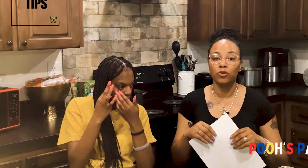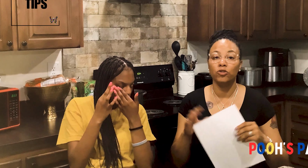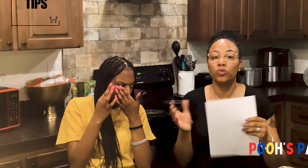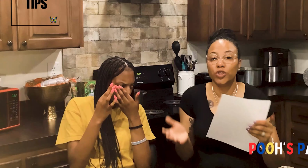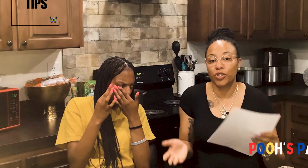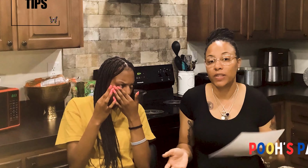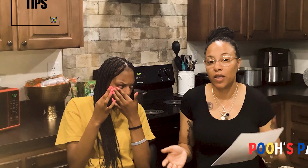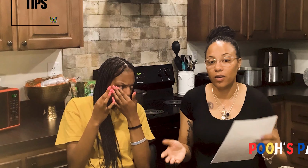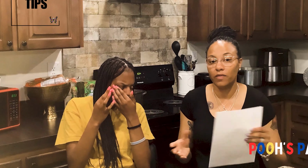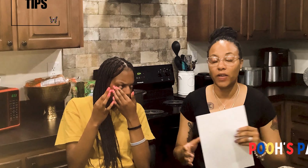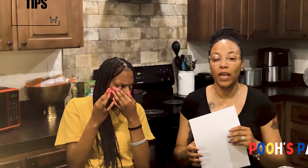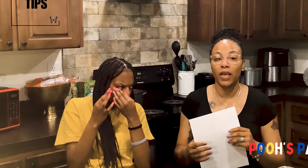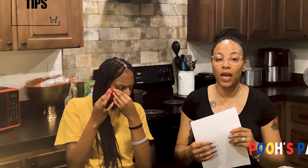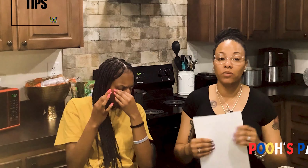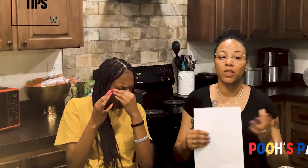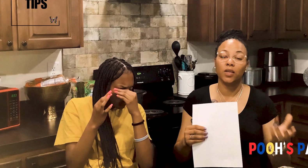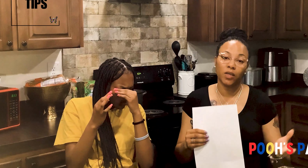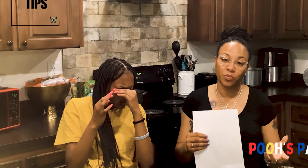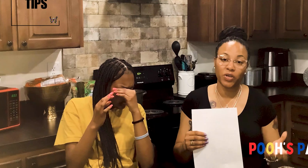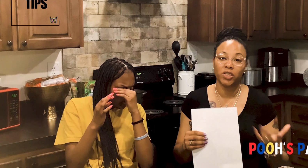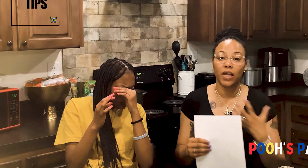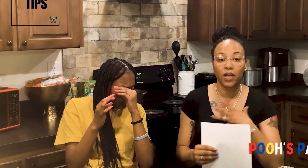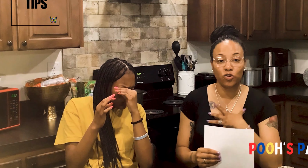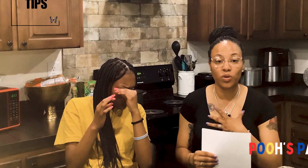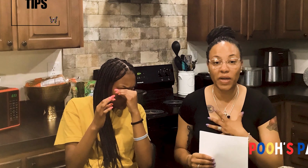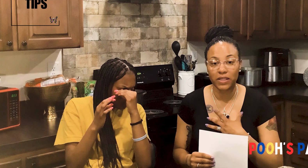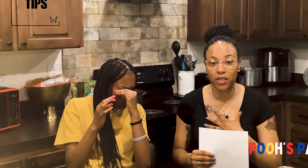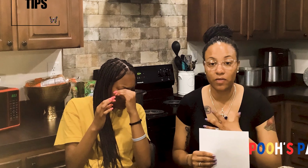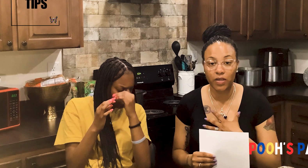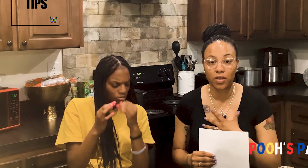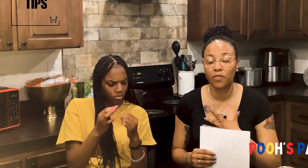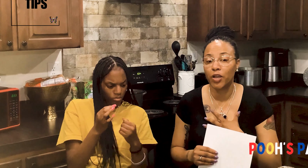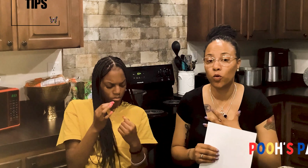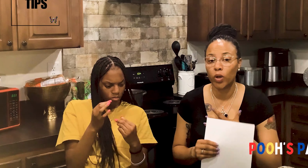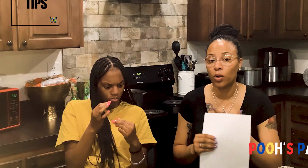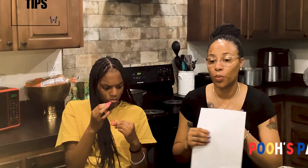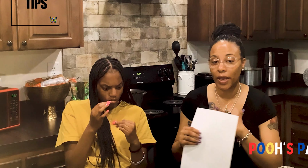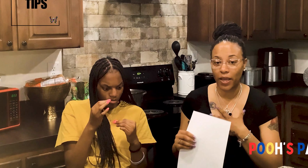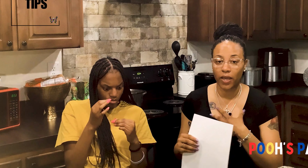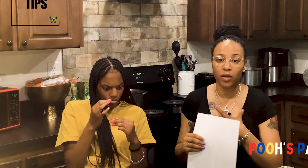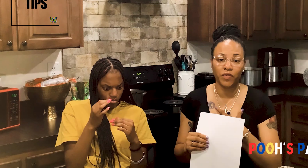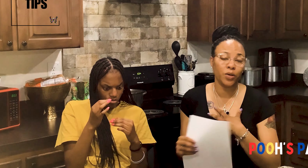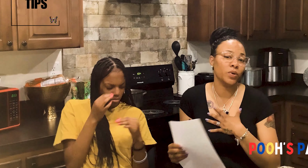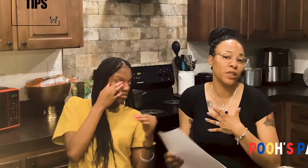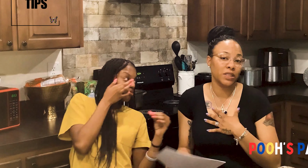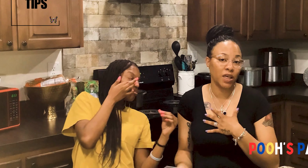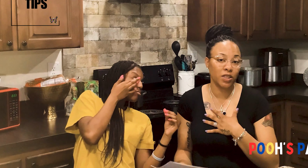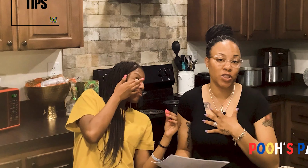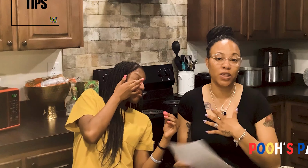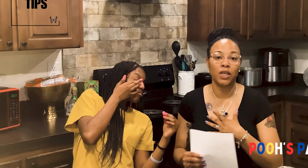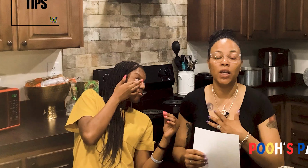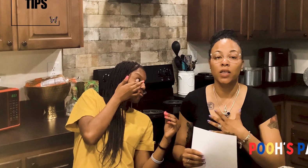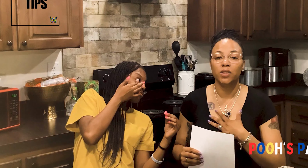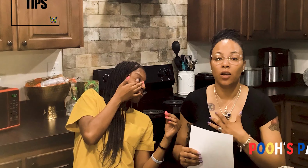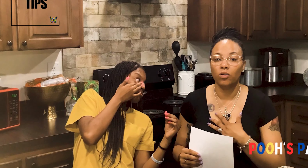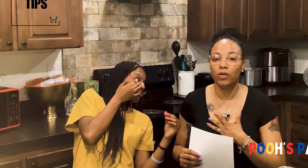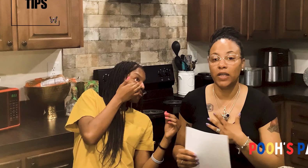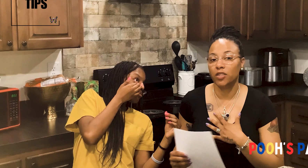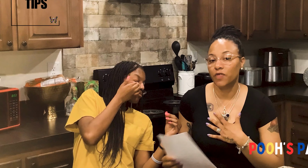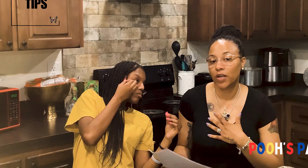do it yourself. And I was under the impression I could do it myself because I'm very well read and I'm very well intelligent. So I just figured I could